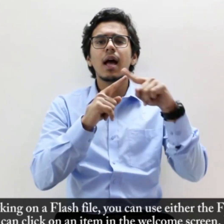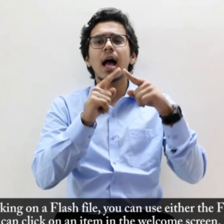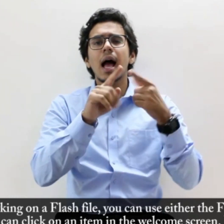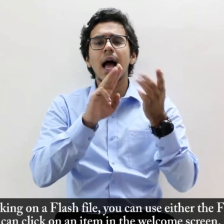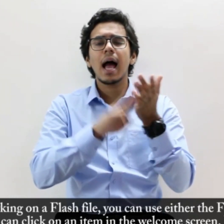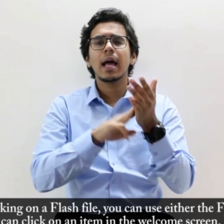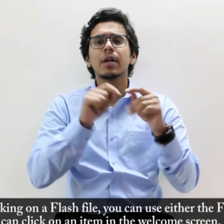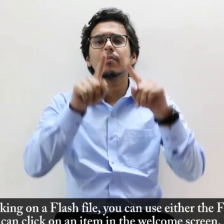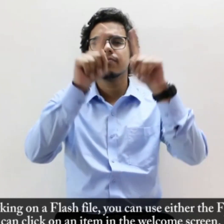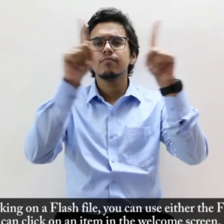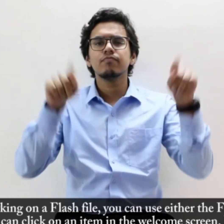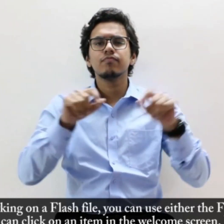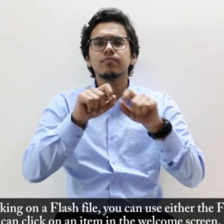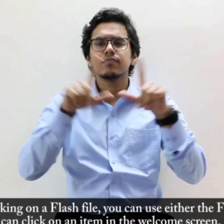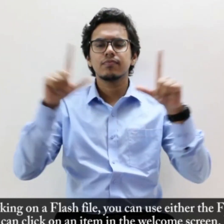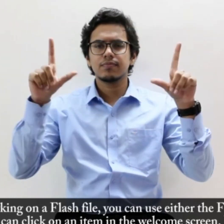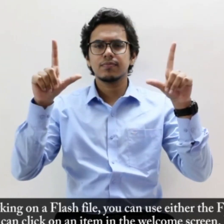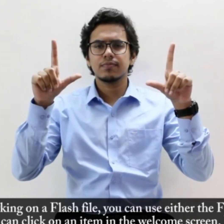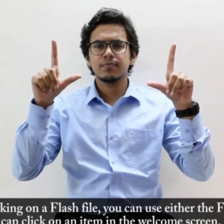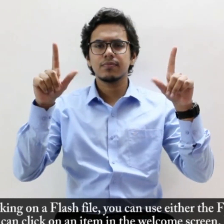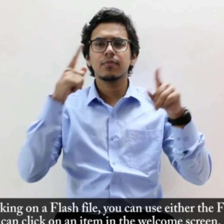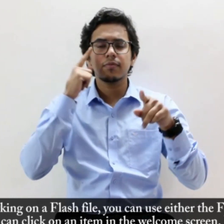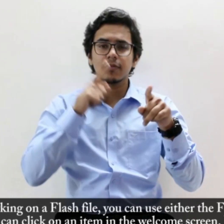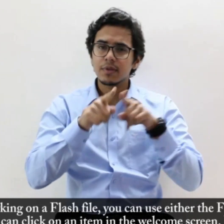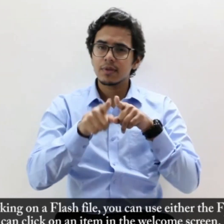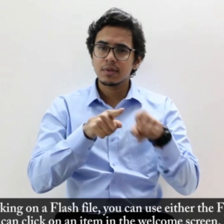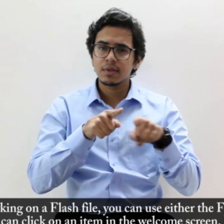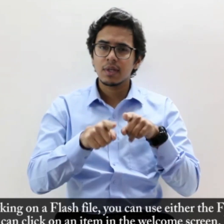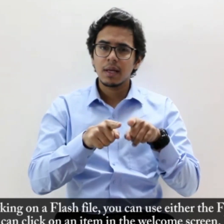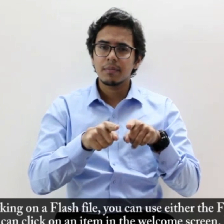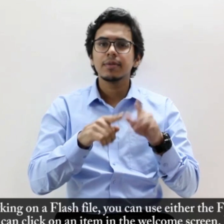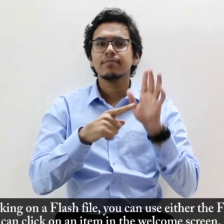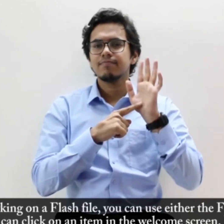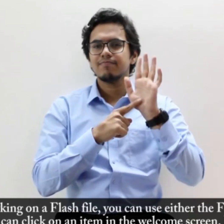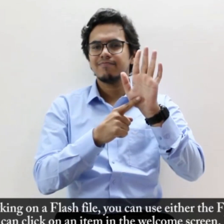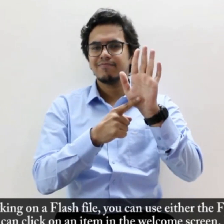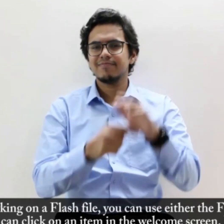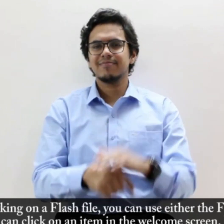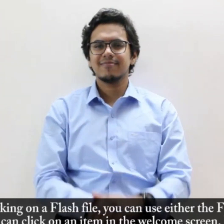an item in the welcome screen. Example: